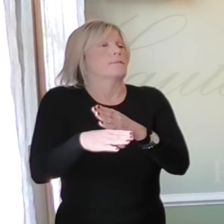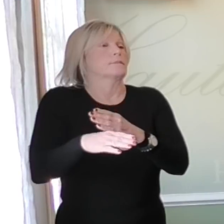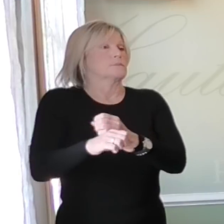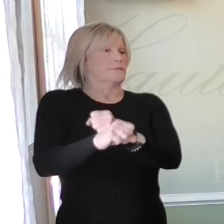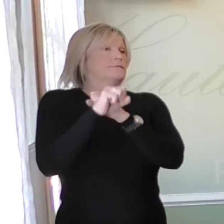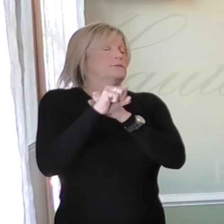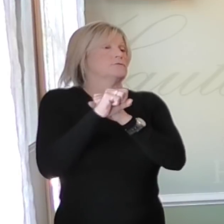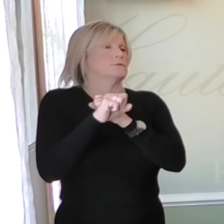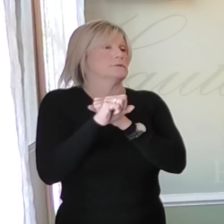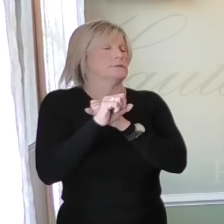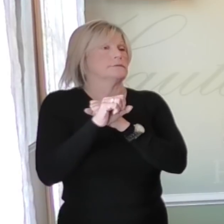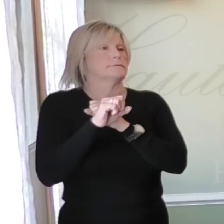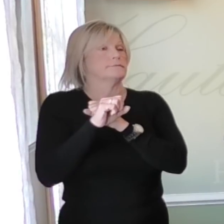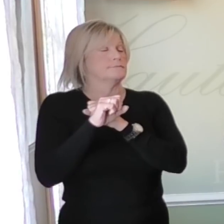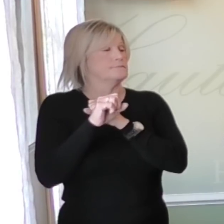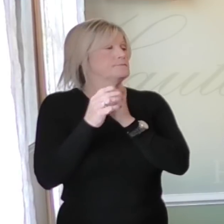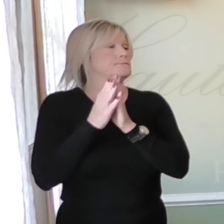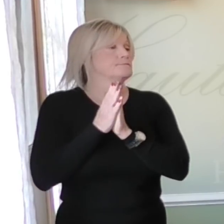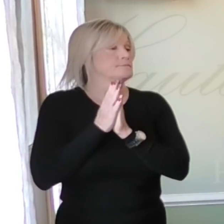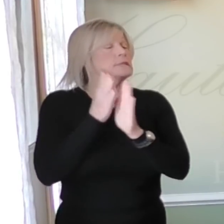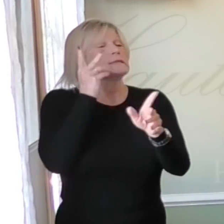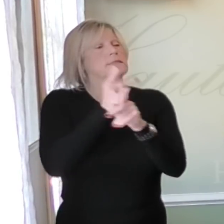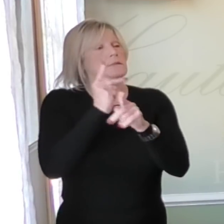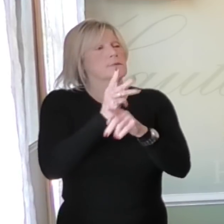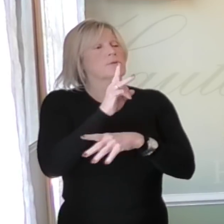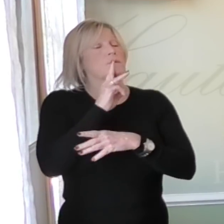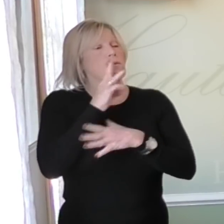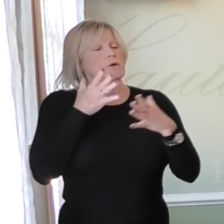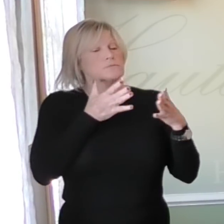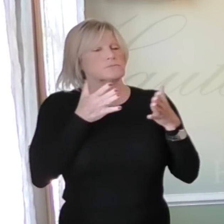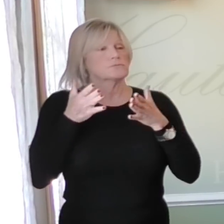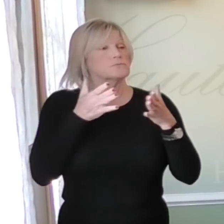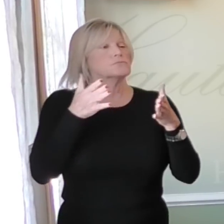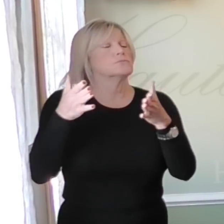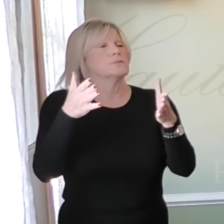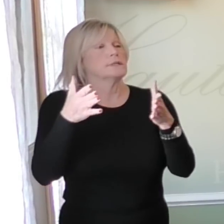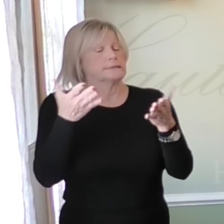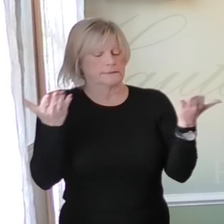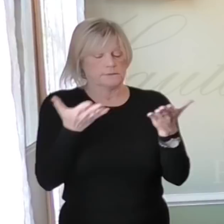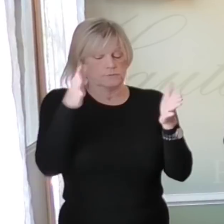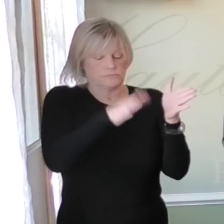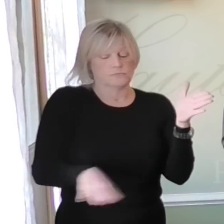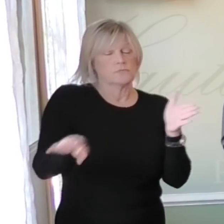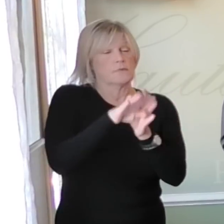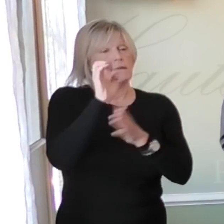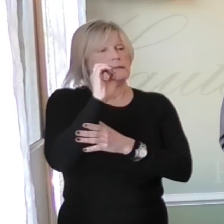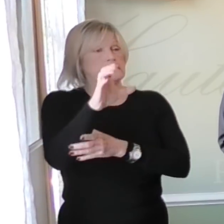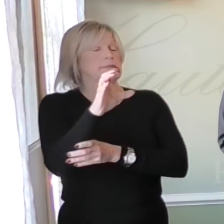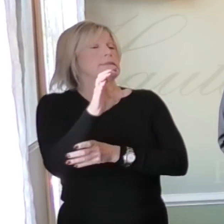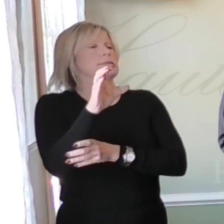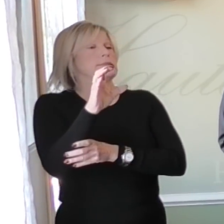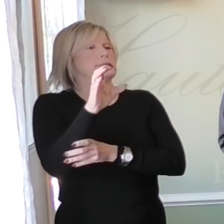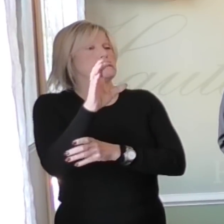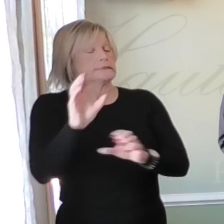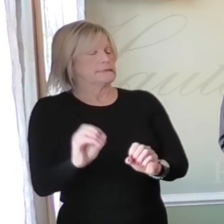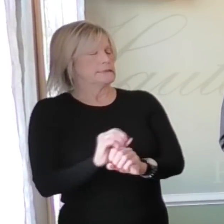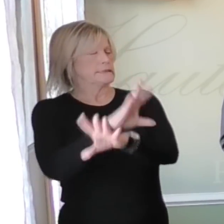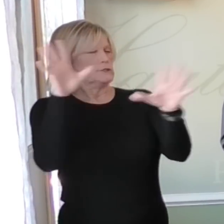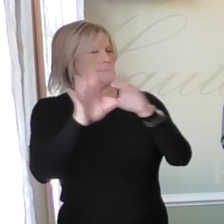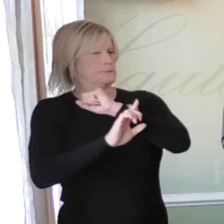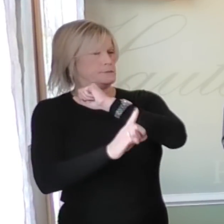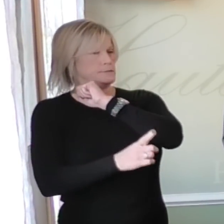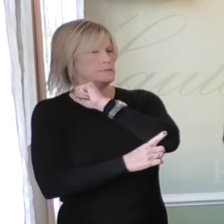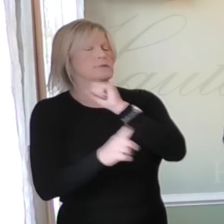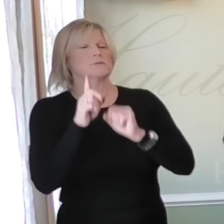as preparation. Keeping our waterways in and around Ellicott City clear of debris is